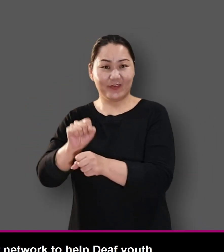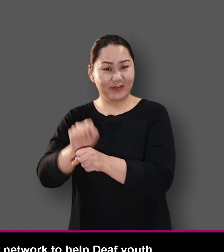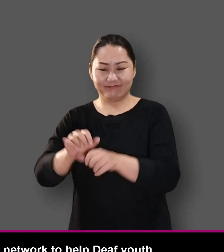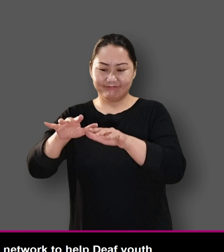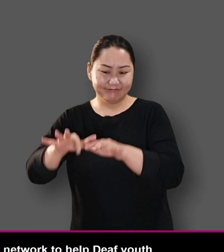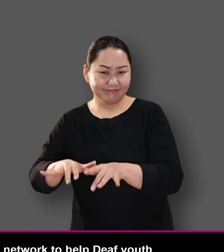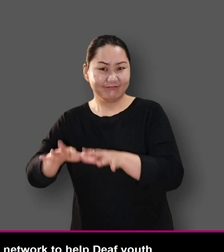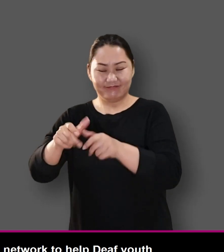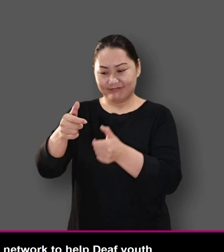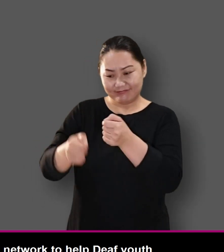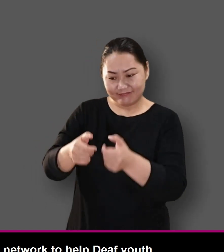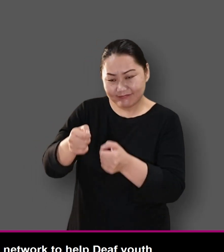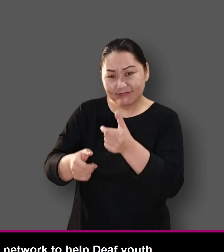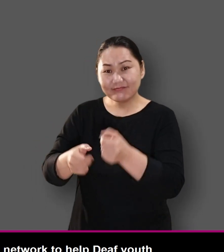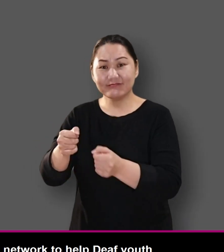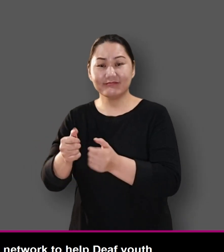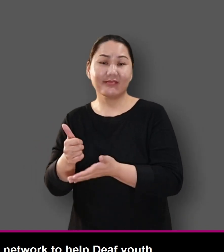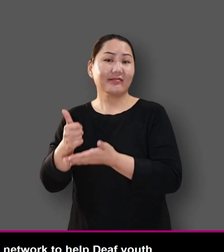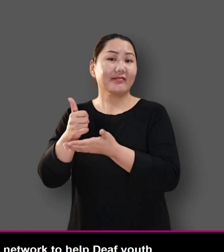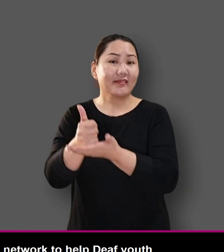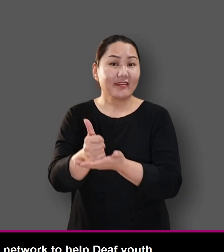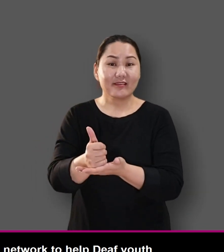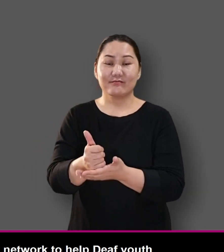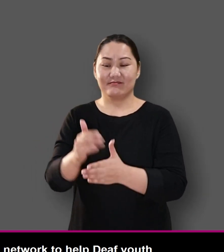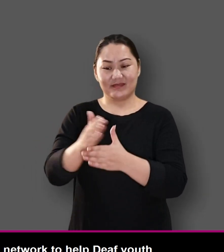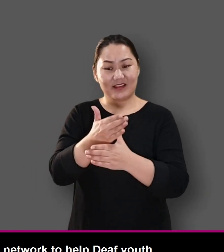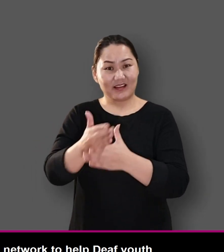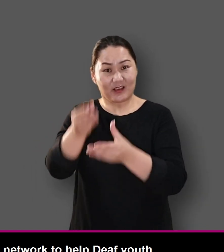created a social media network to help deaf youth